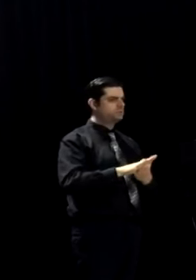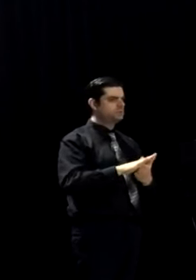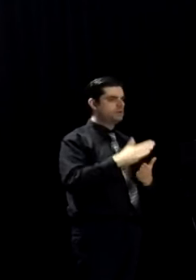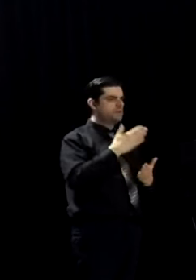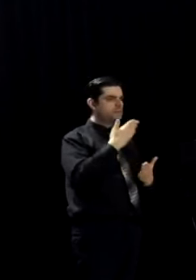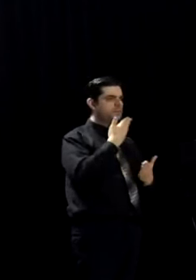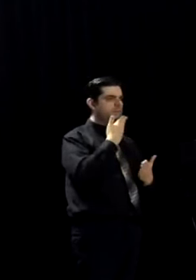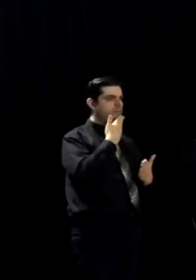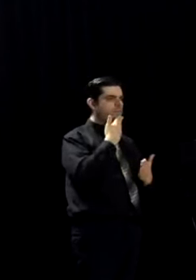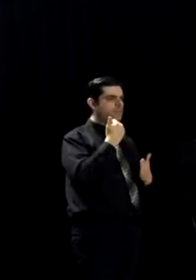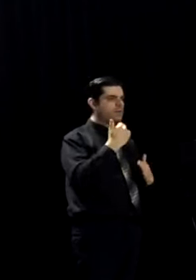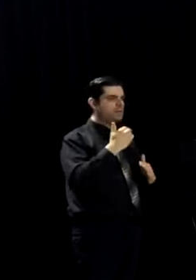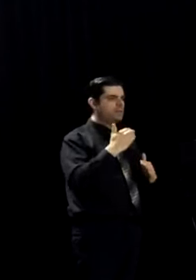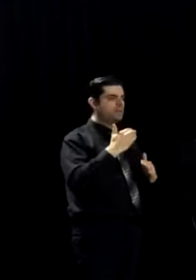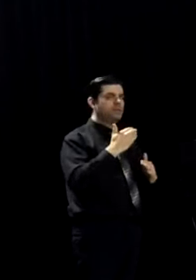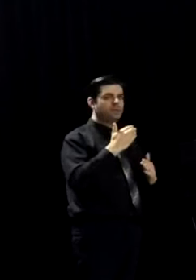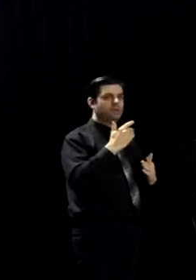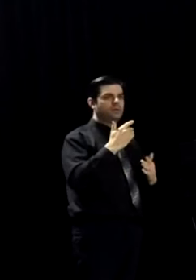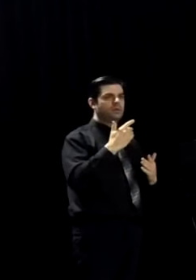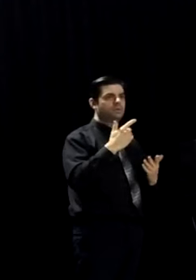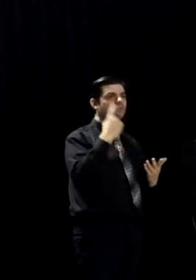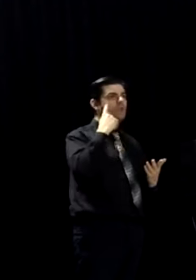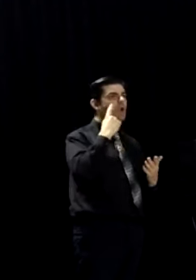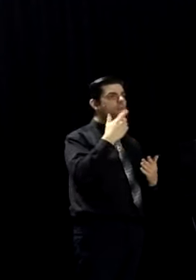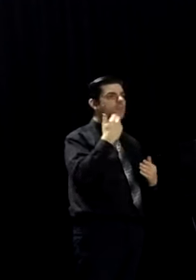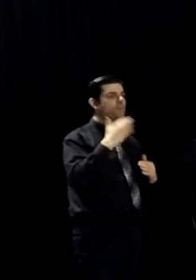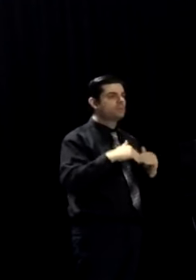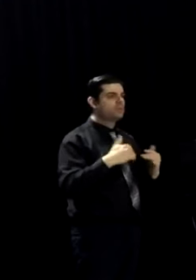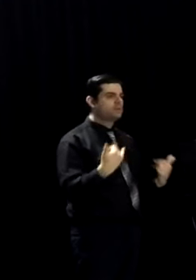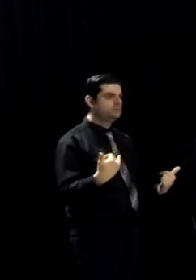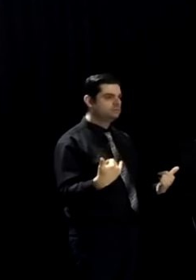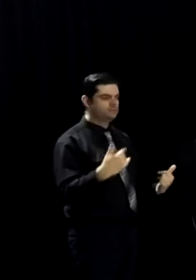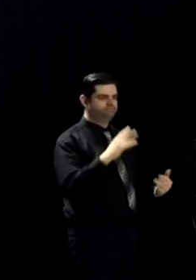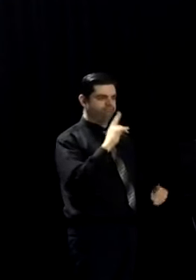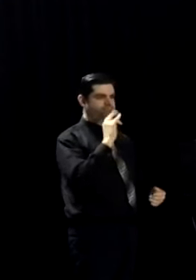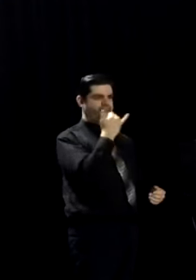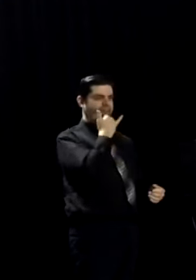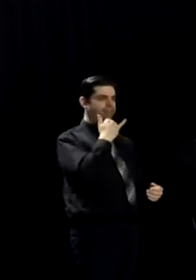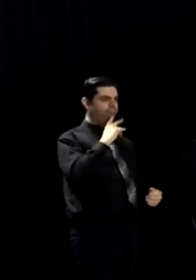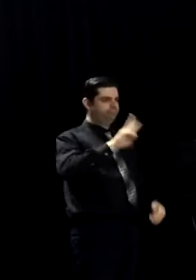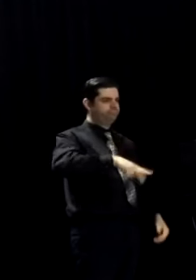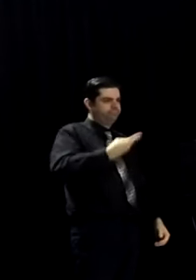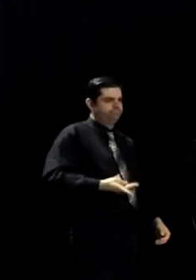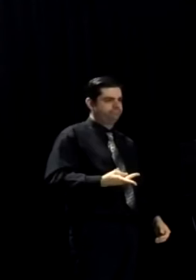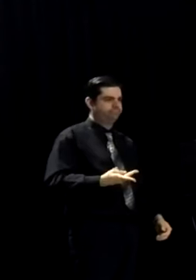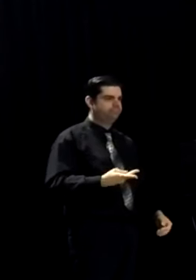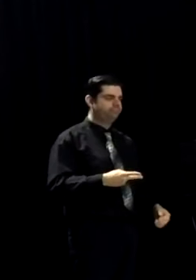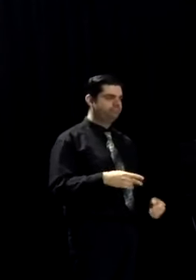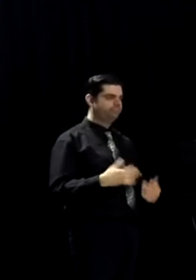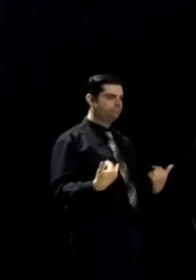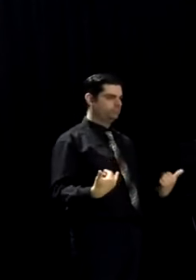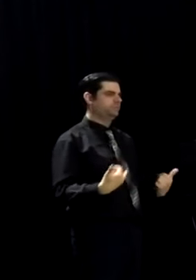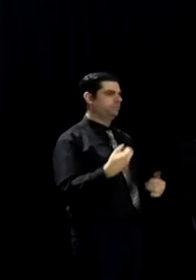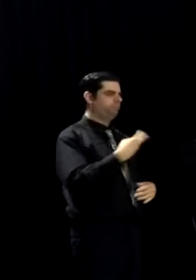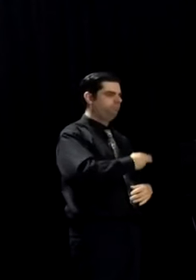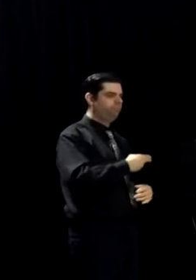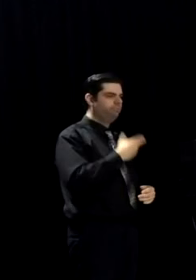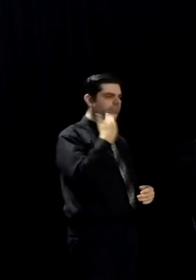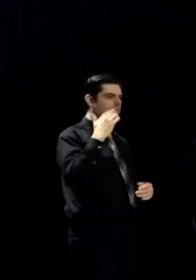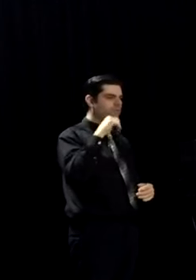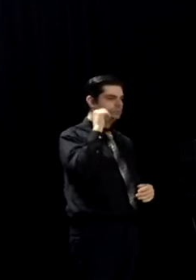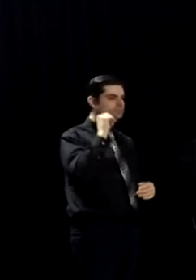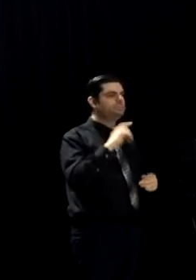break. We were wrong. So certainly, hopefully everybody's getting some yard work done around the